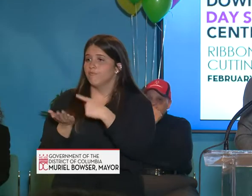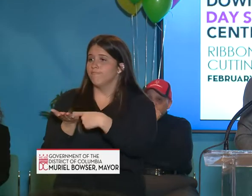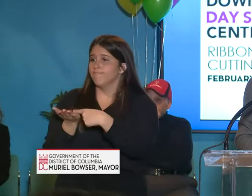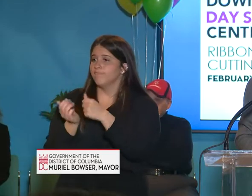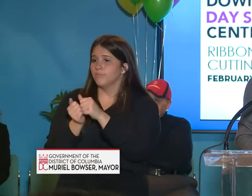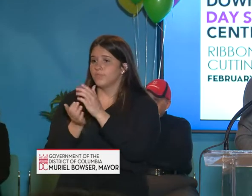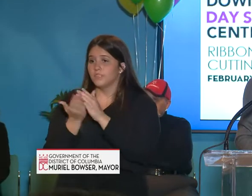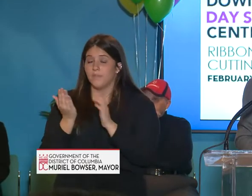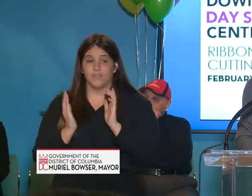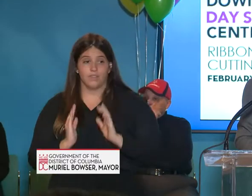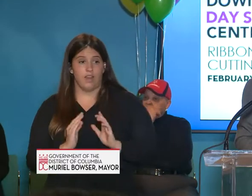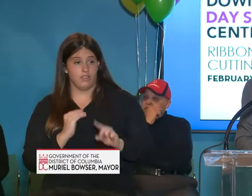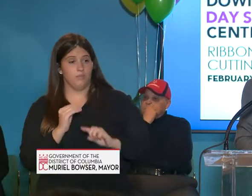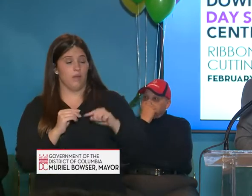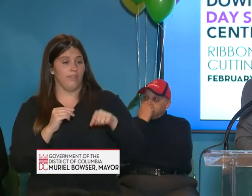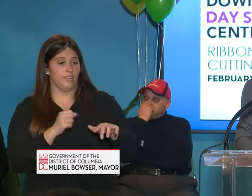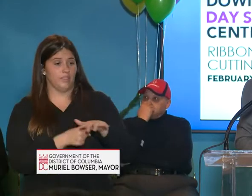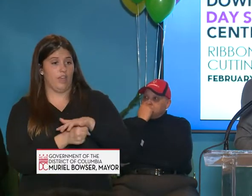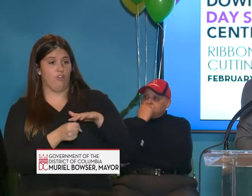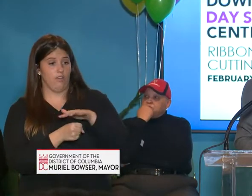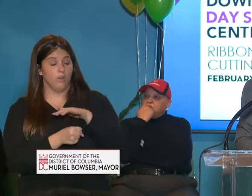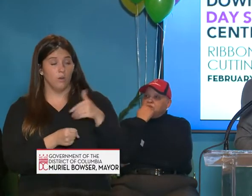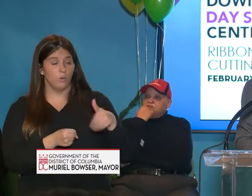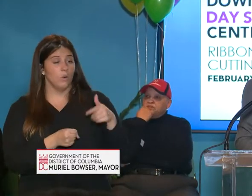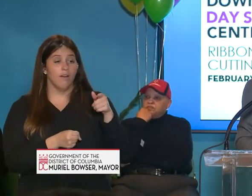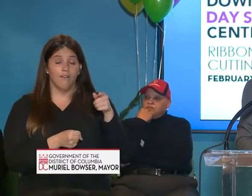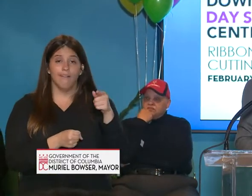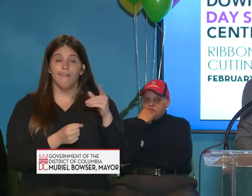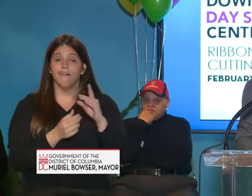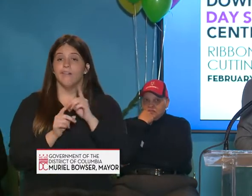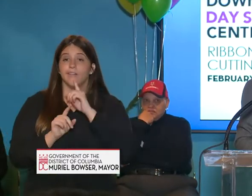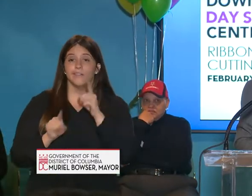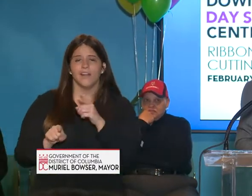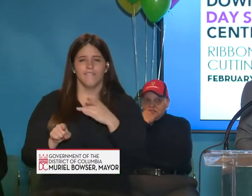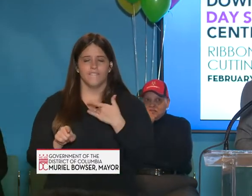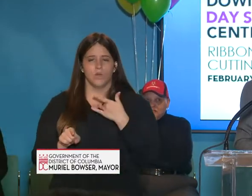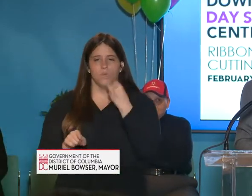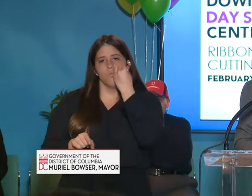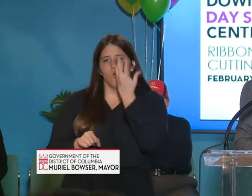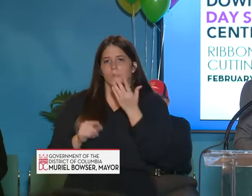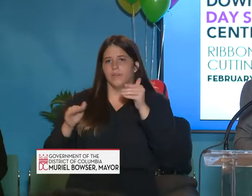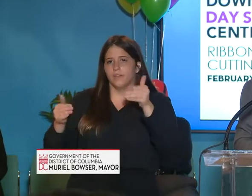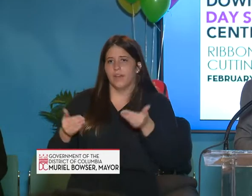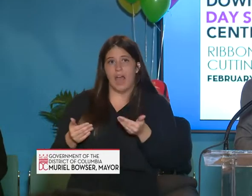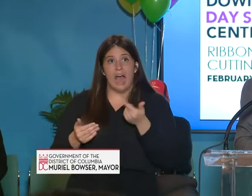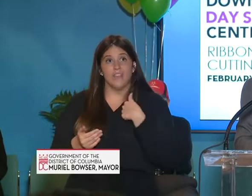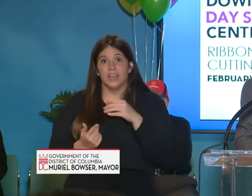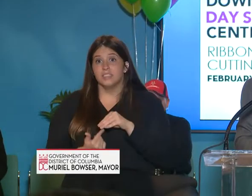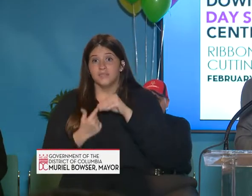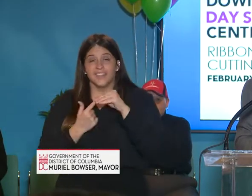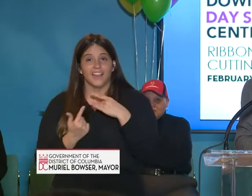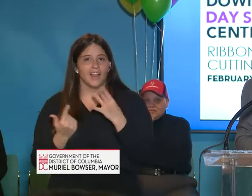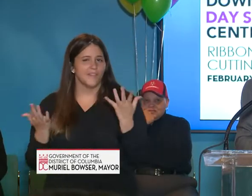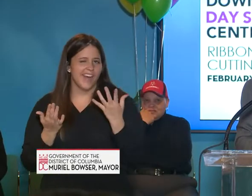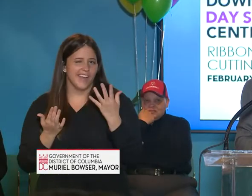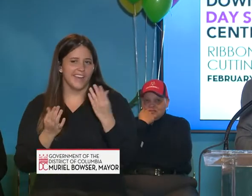clients on Friday about this space, and they all said it was warm and inviting, and they particularly liked the plants.